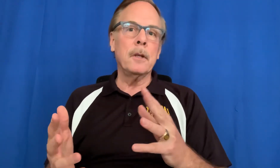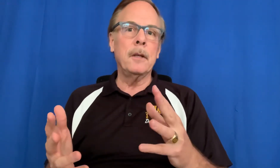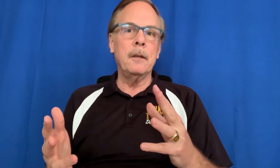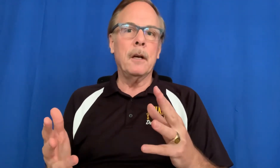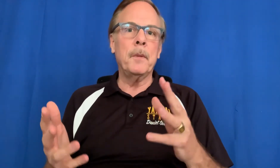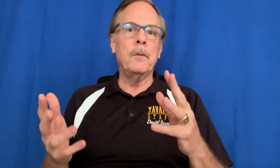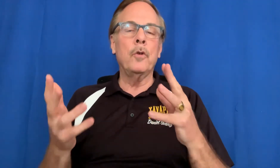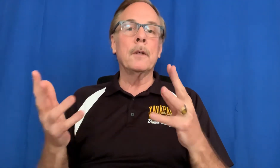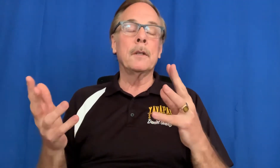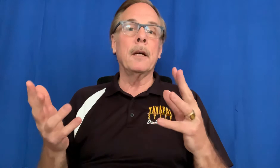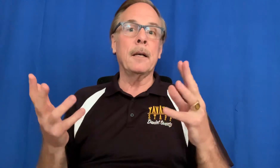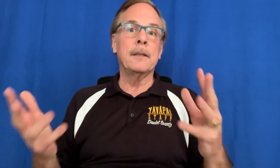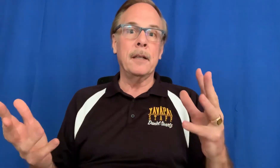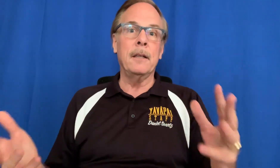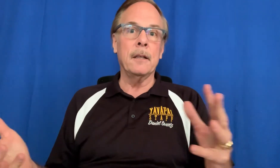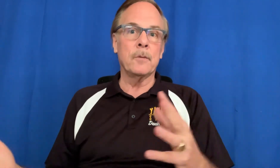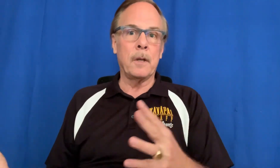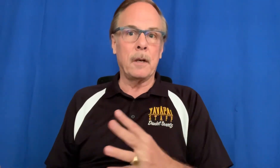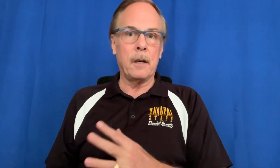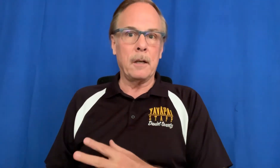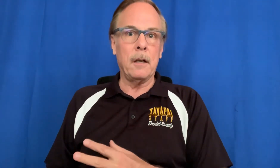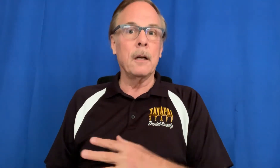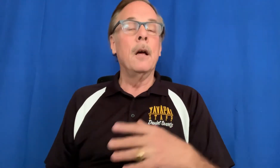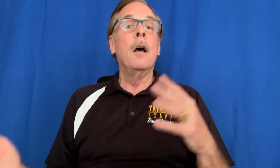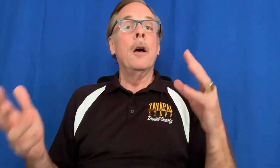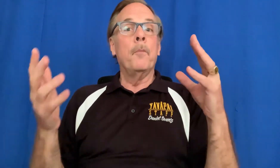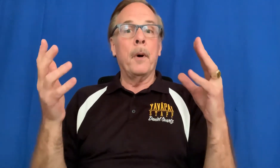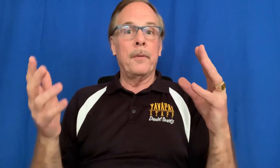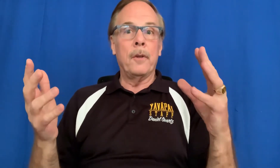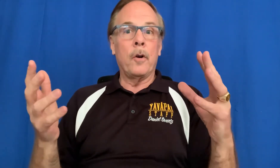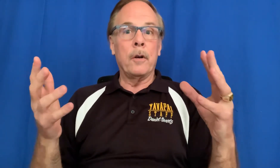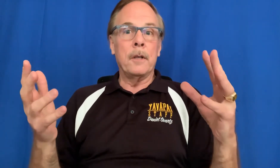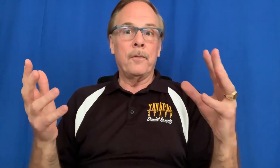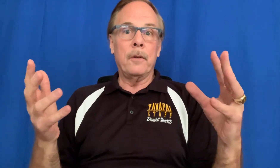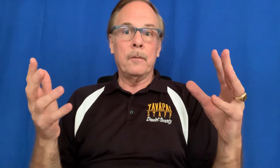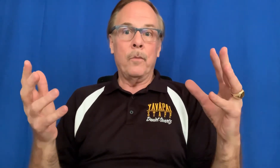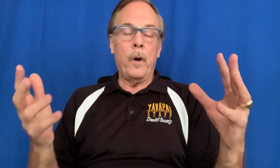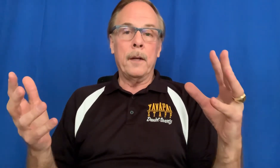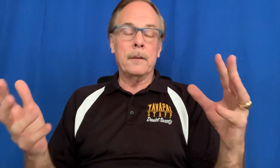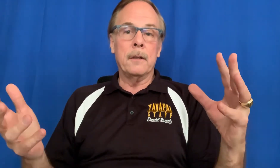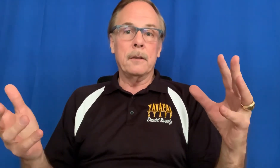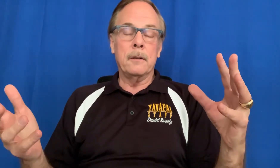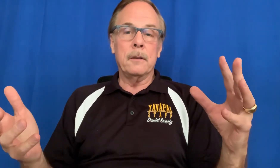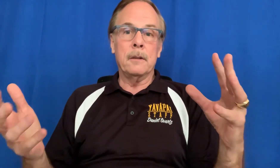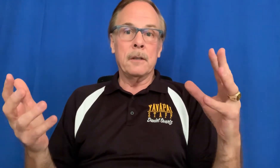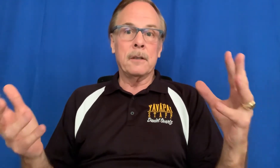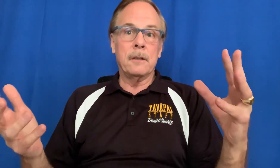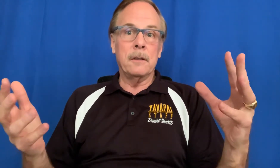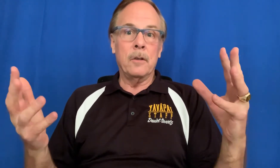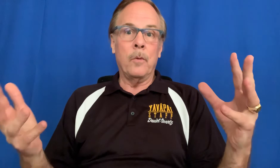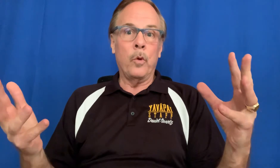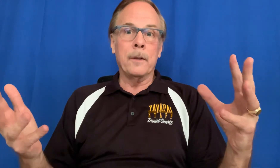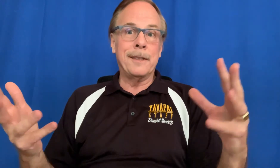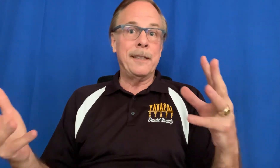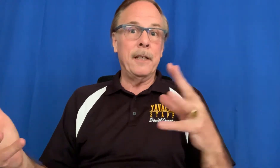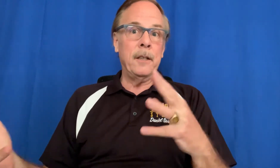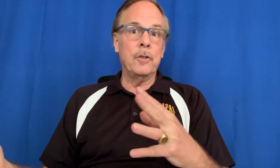Conceptually, I mean, you could say, I see this, but there are different ways that the word see is